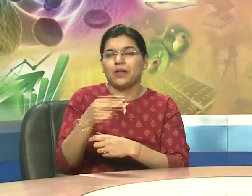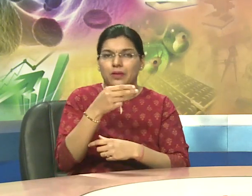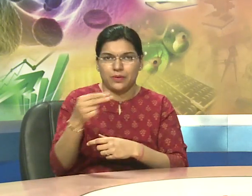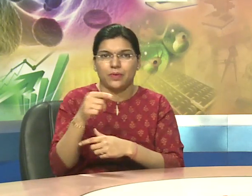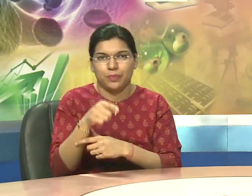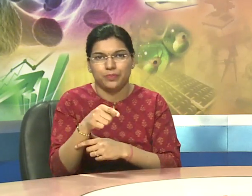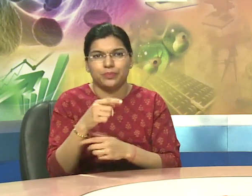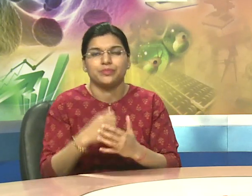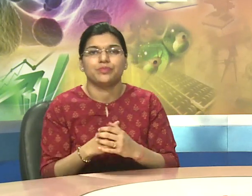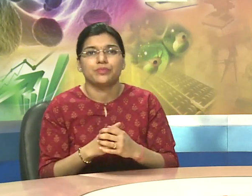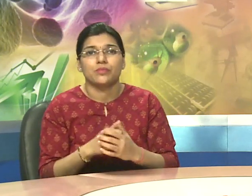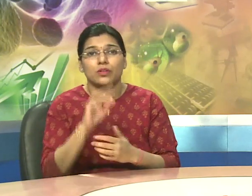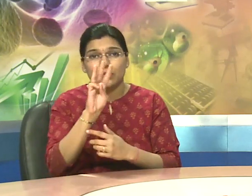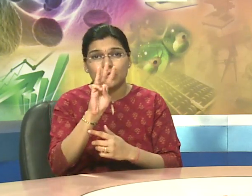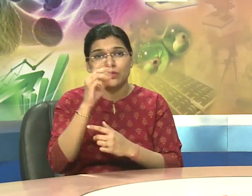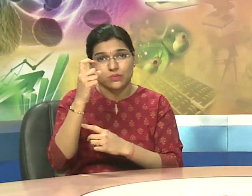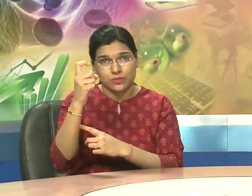adverse, which means bad.